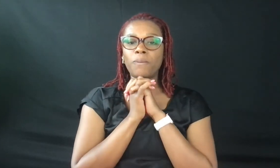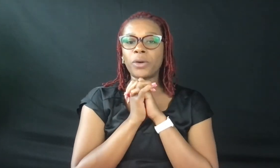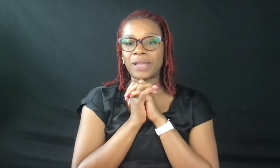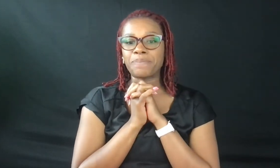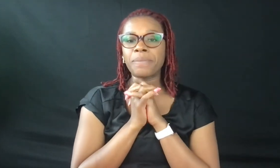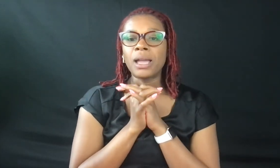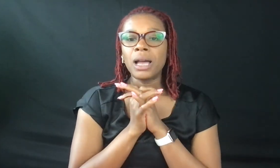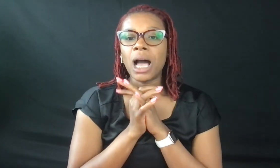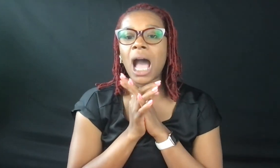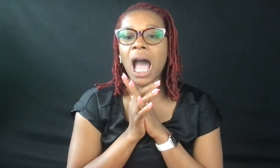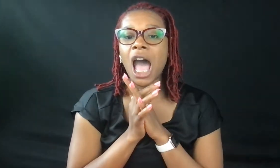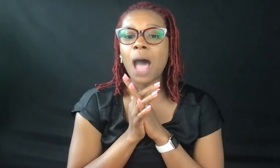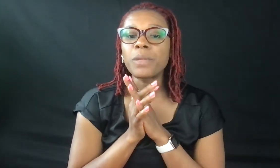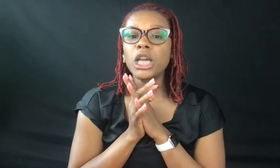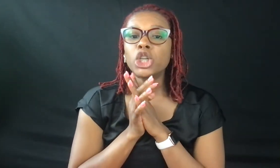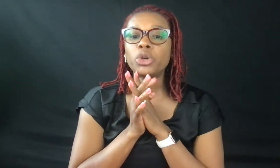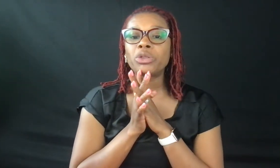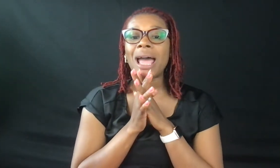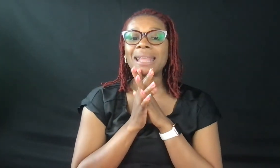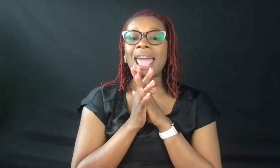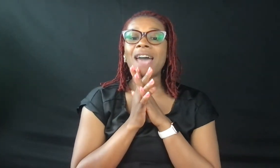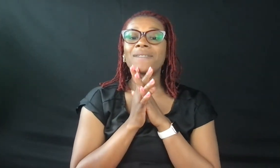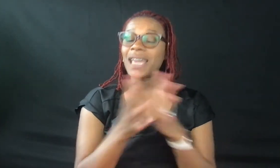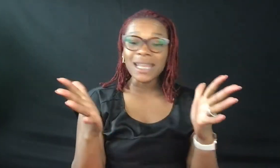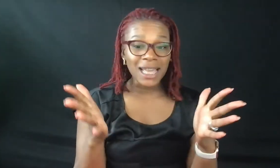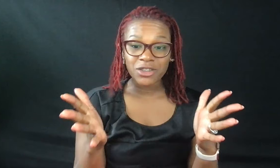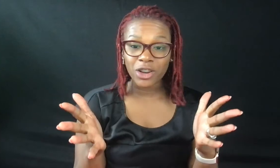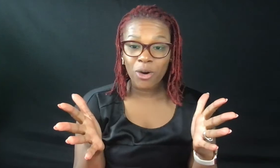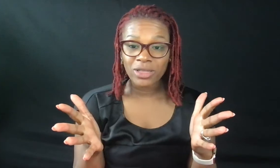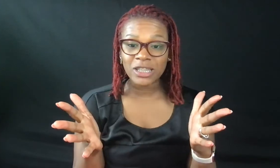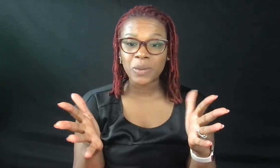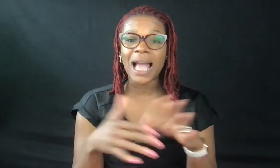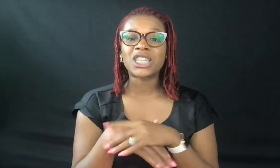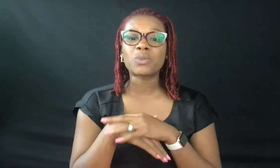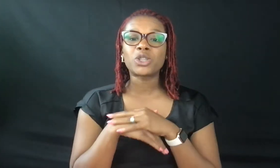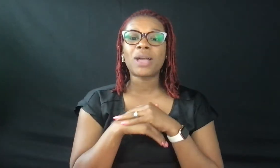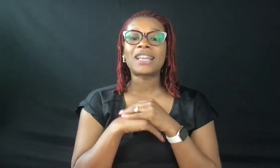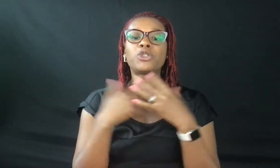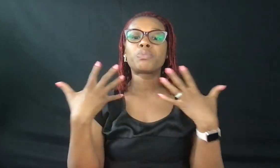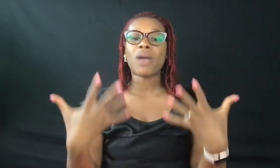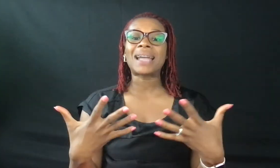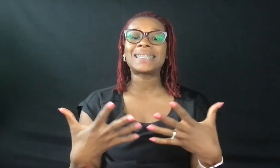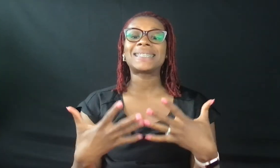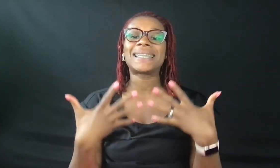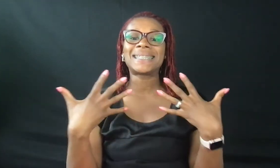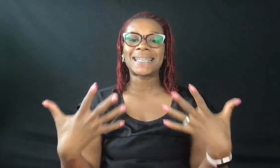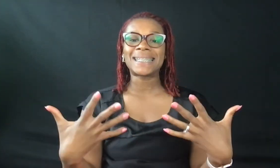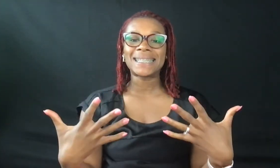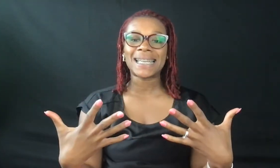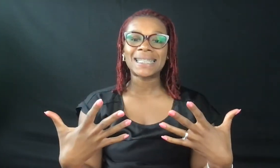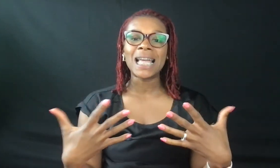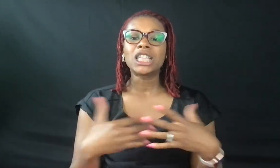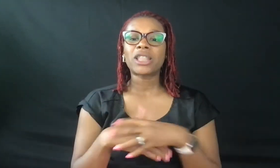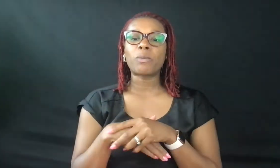hint. You do not have anything to record this week. I just want you guys to practice these sentences so that we